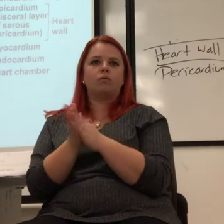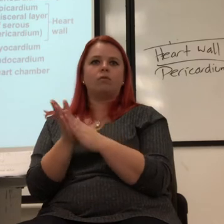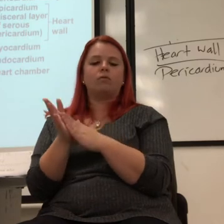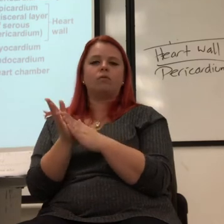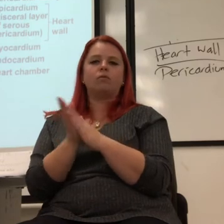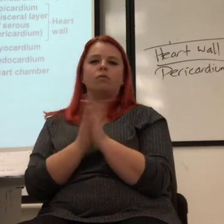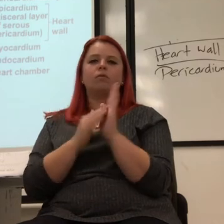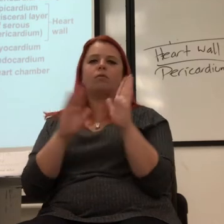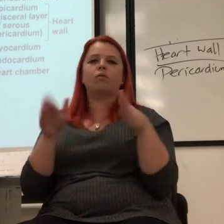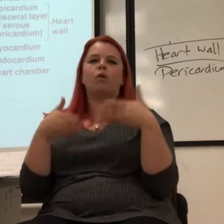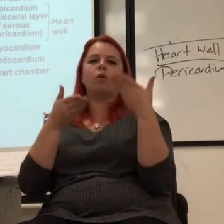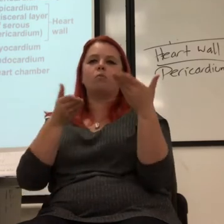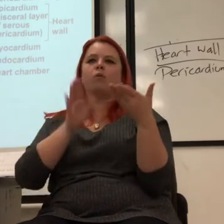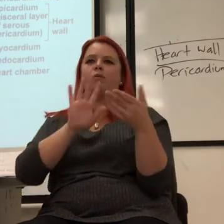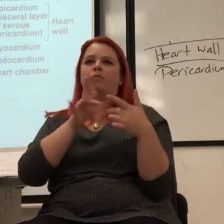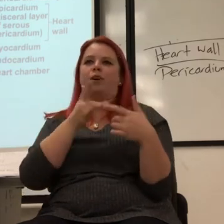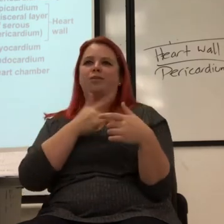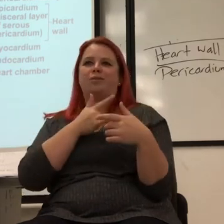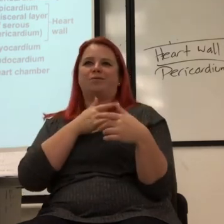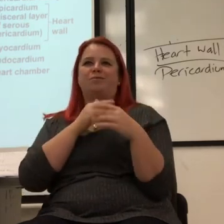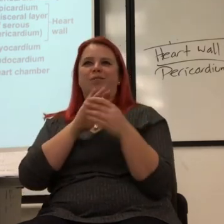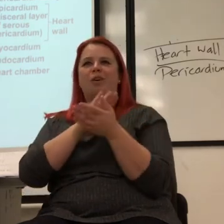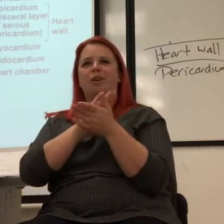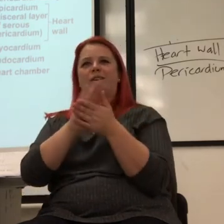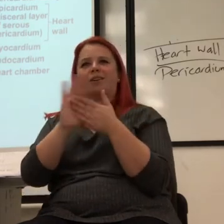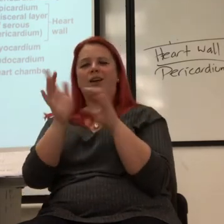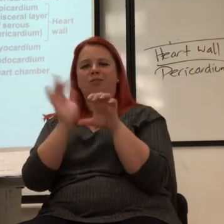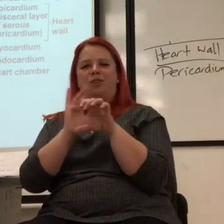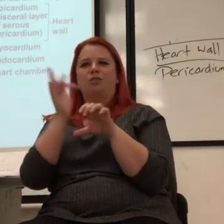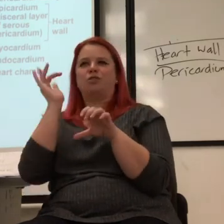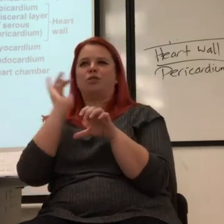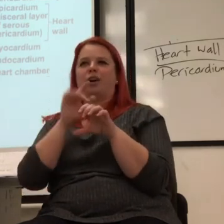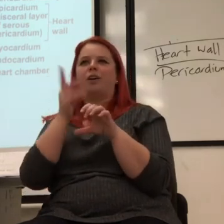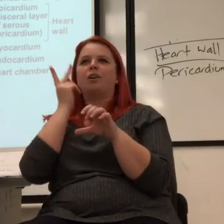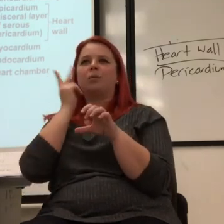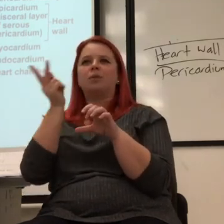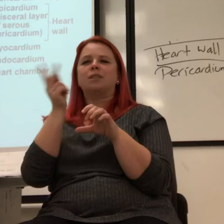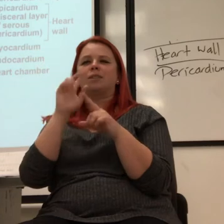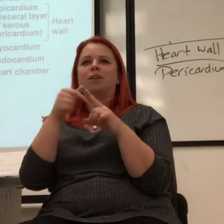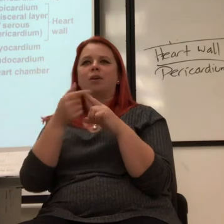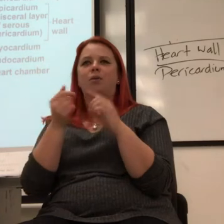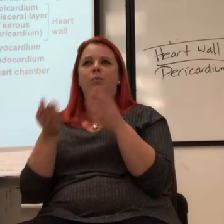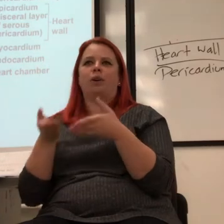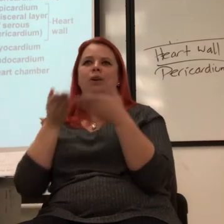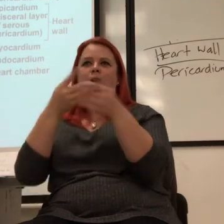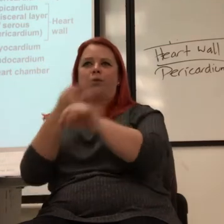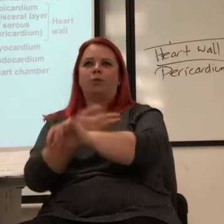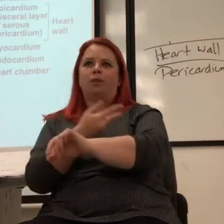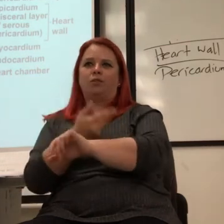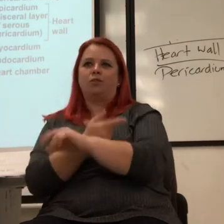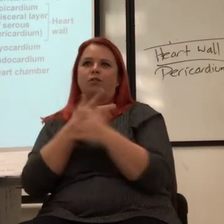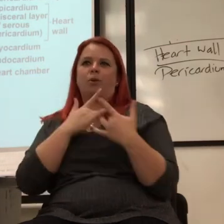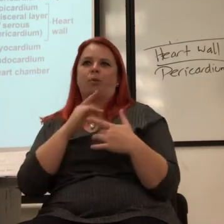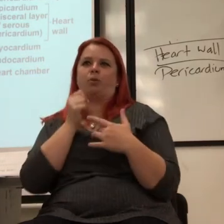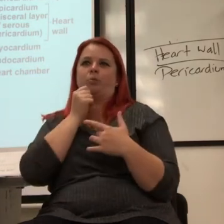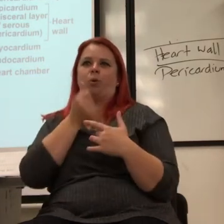It gives your heart a nice, shiny appearance. You'll see that tomorrow when you get your shoe parts.